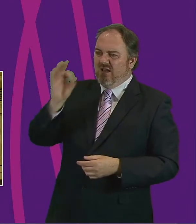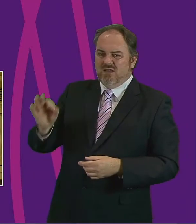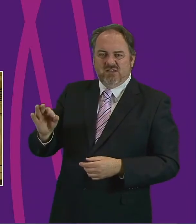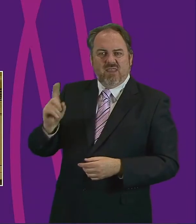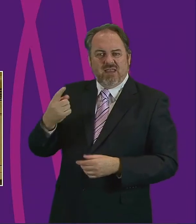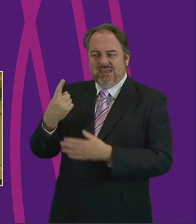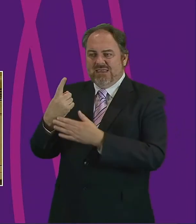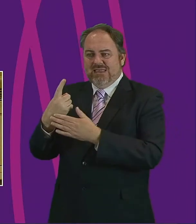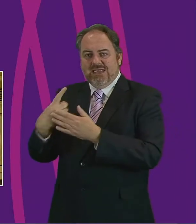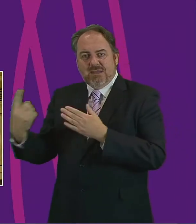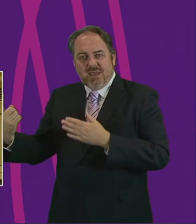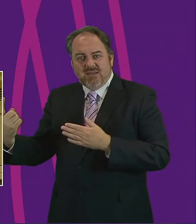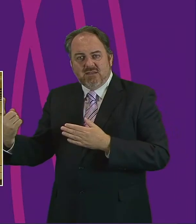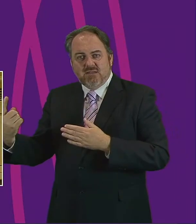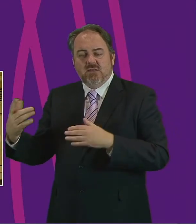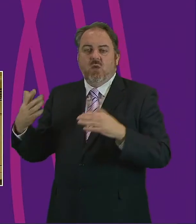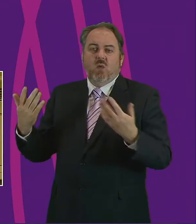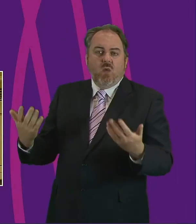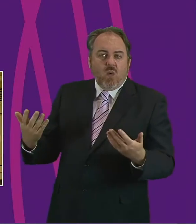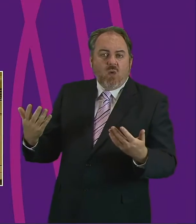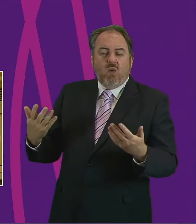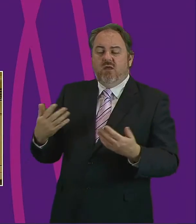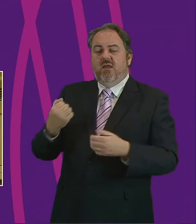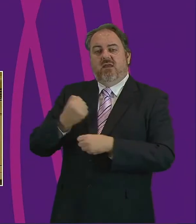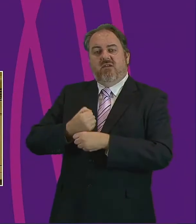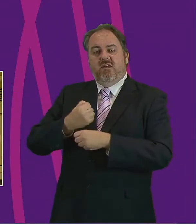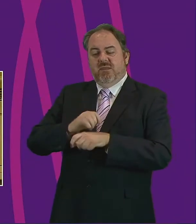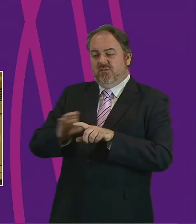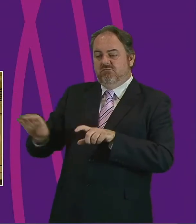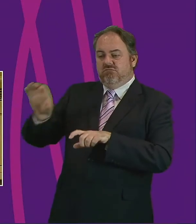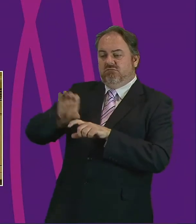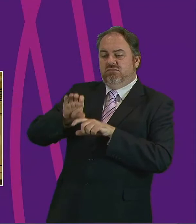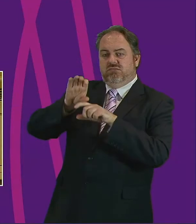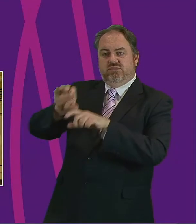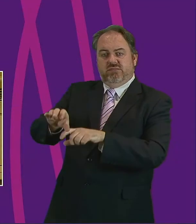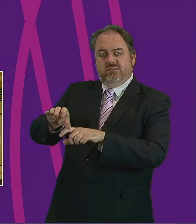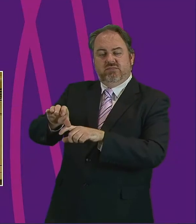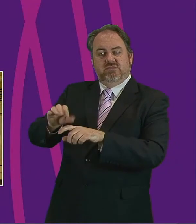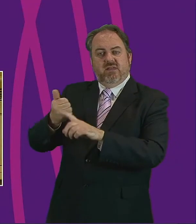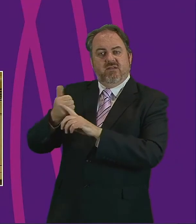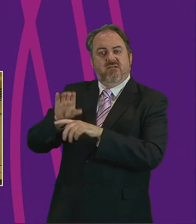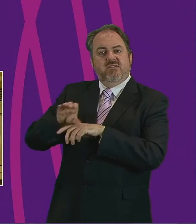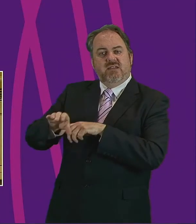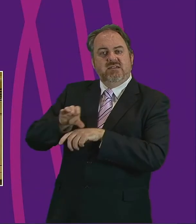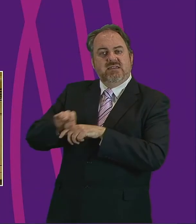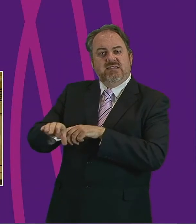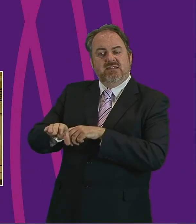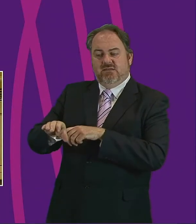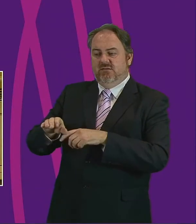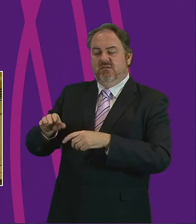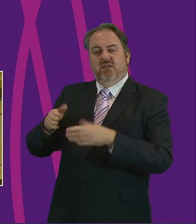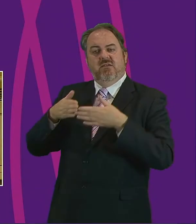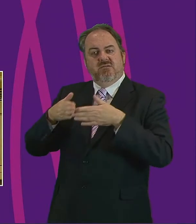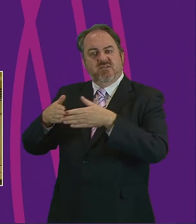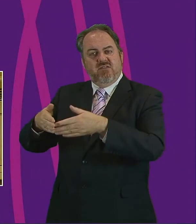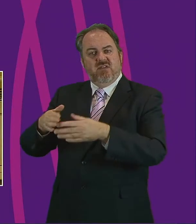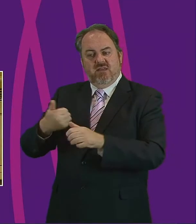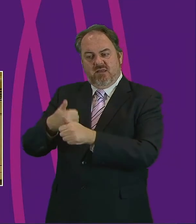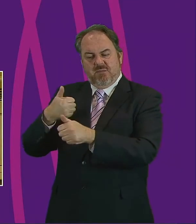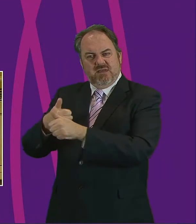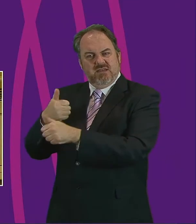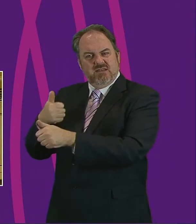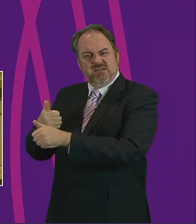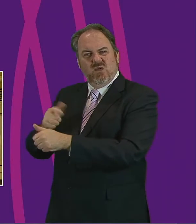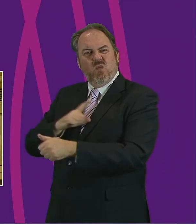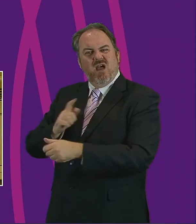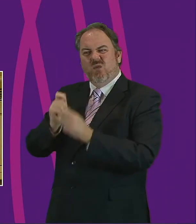and subsidised operators are facing similar challenges and are equally vital to our communities they serve, independent operators have been